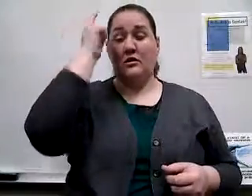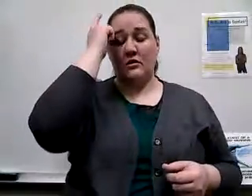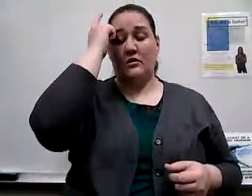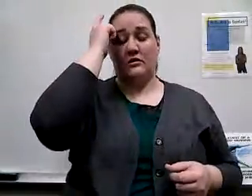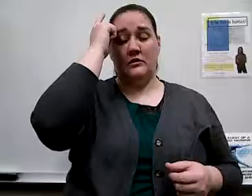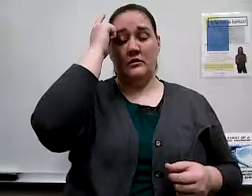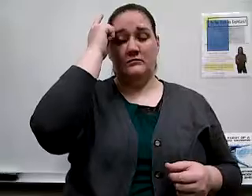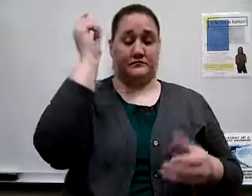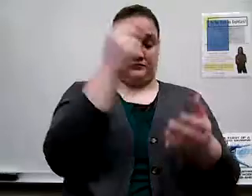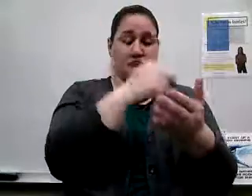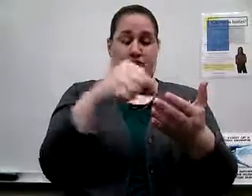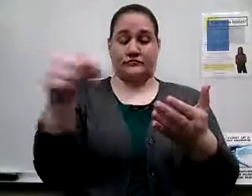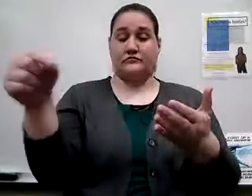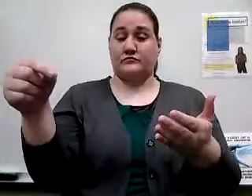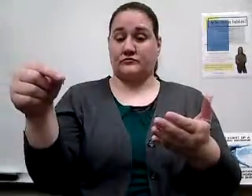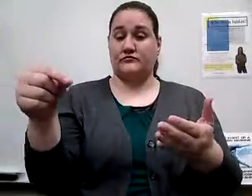down as we go.